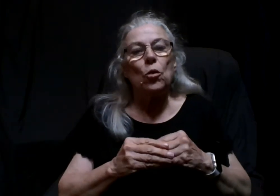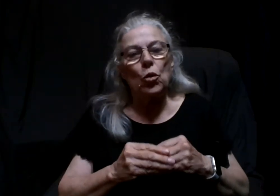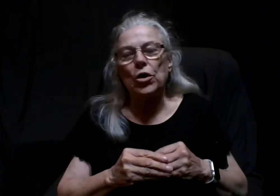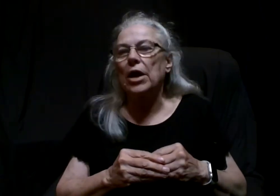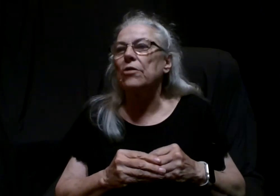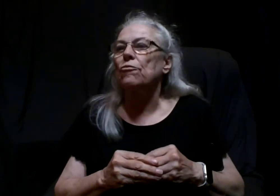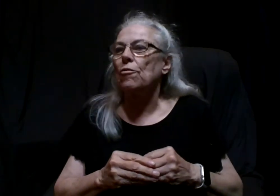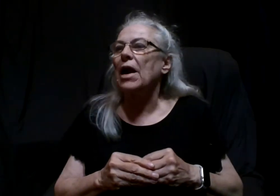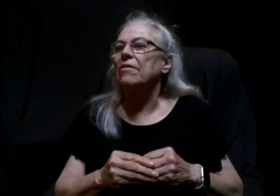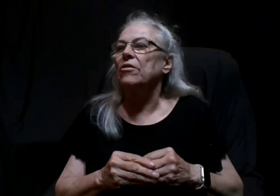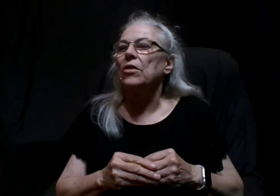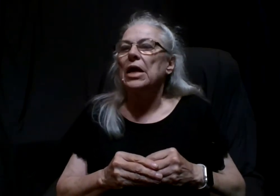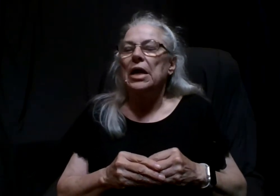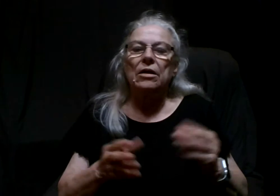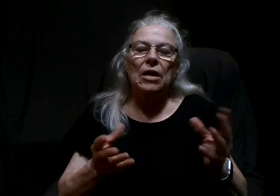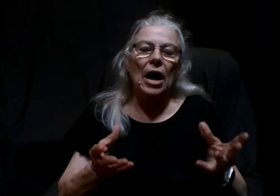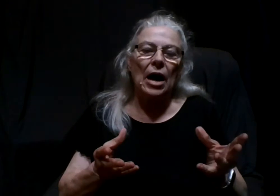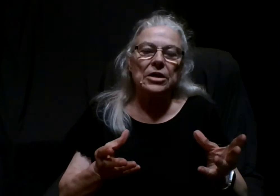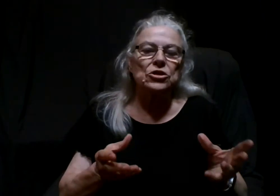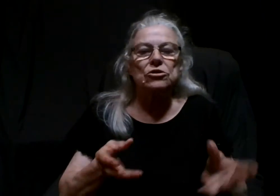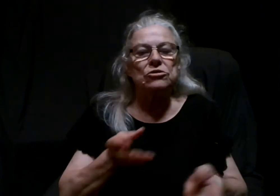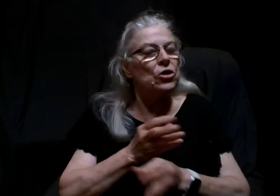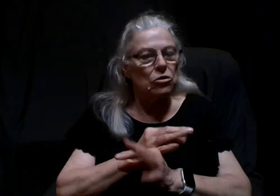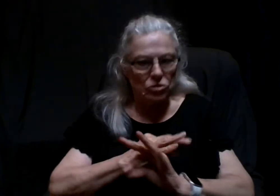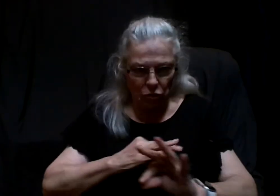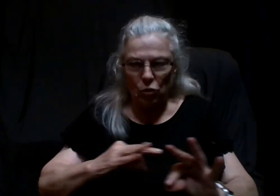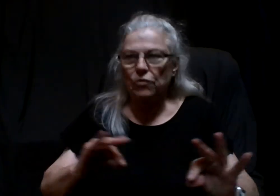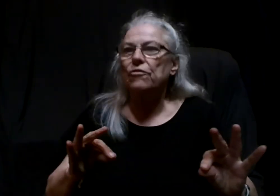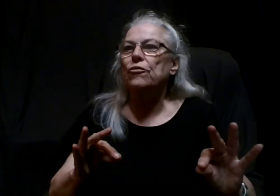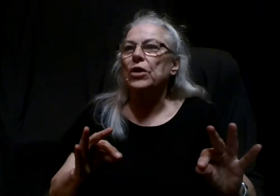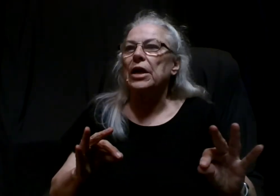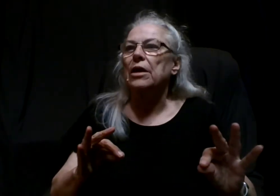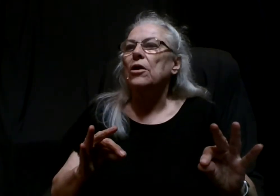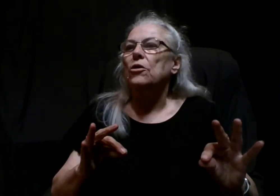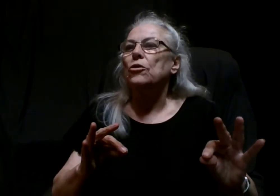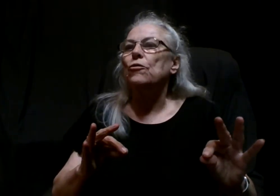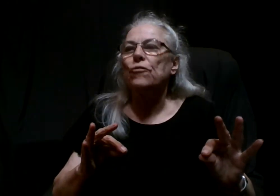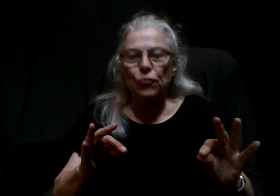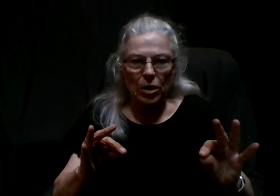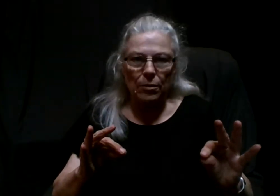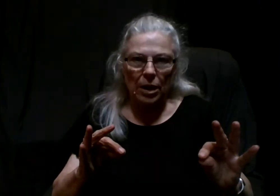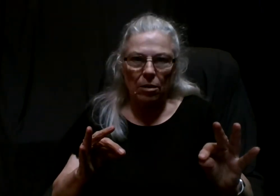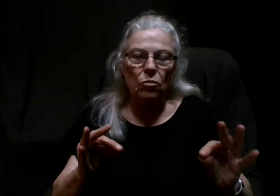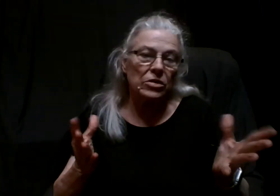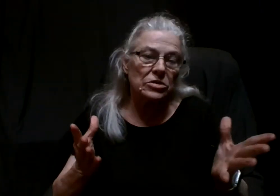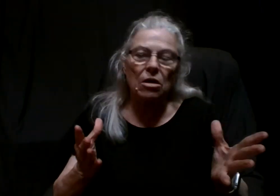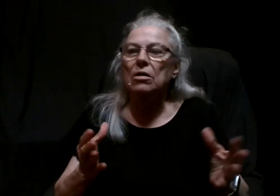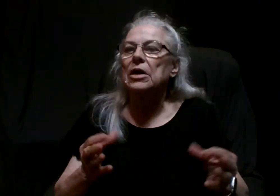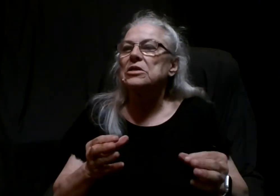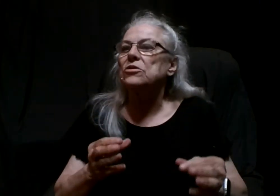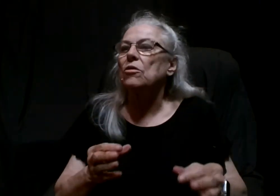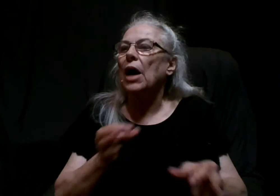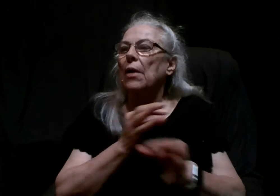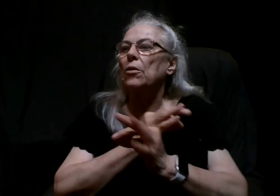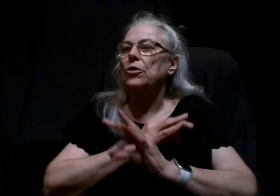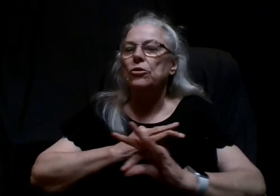word unravel. I choose to use the word free. You free me with a song. So I will use